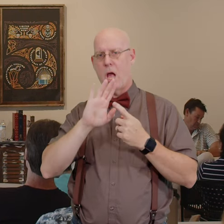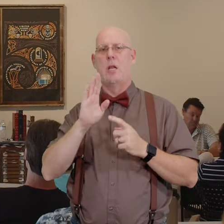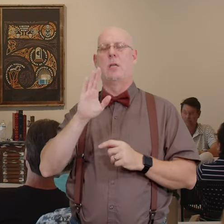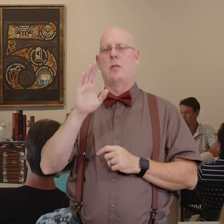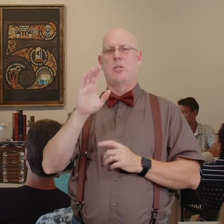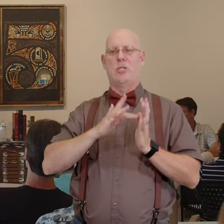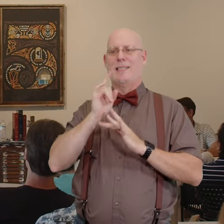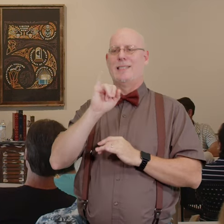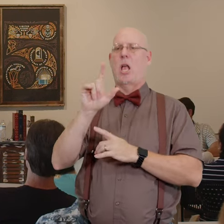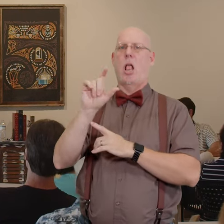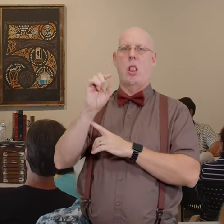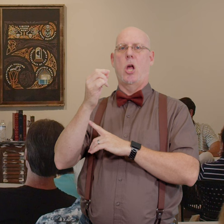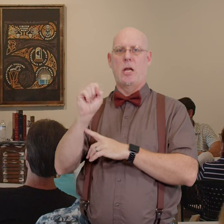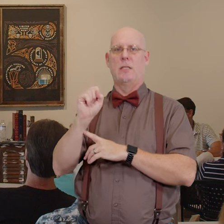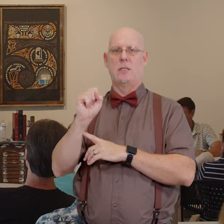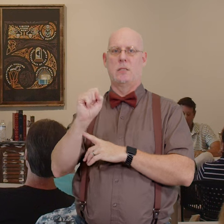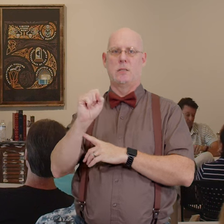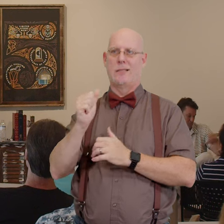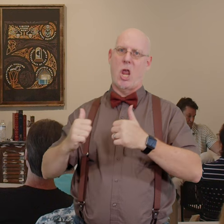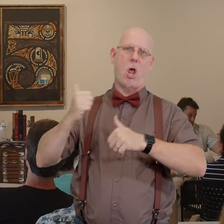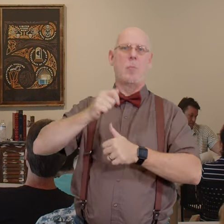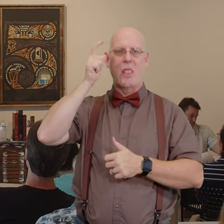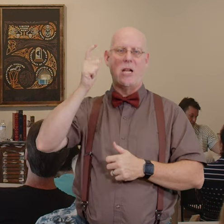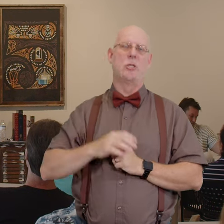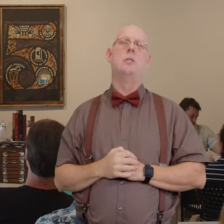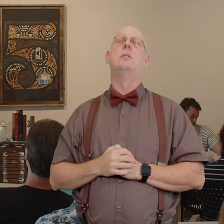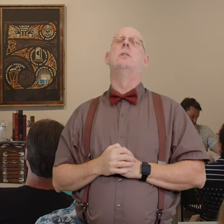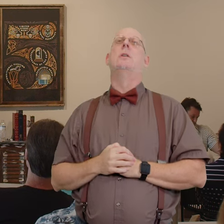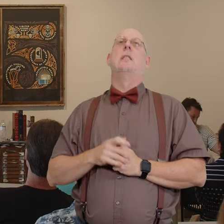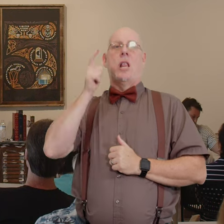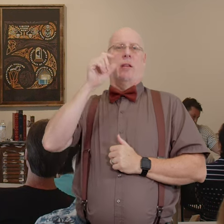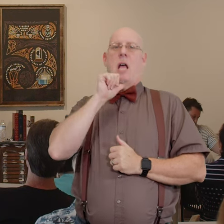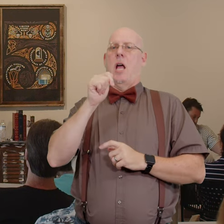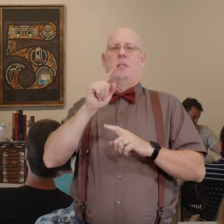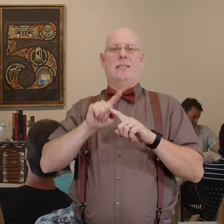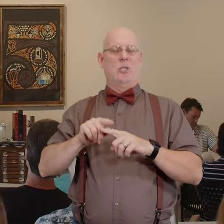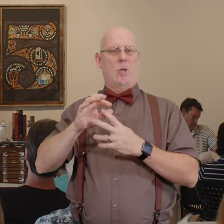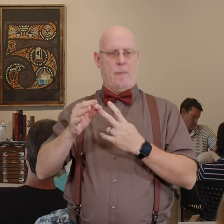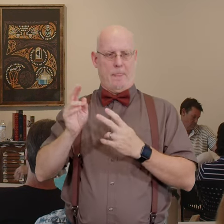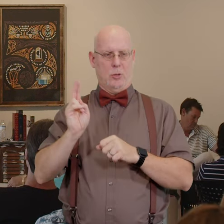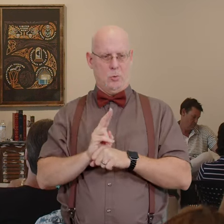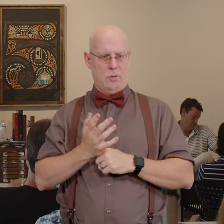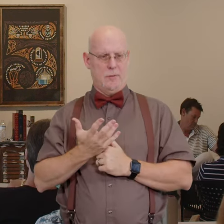logic. Jesus is the logos, the ultimate logic. And so the logic of unconditional election, he uses